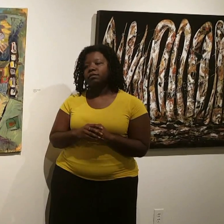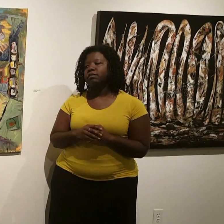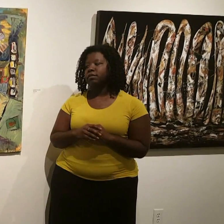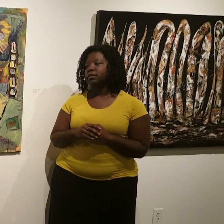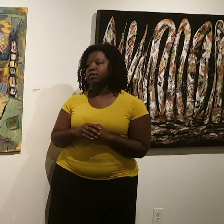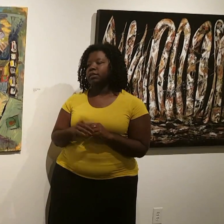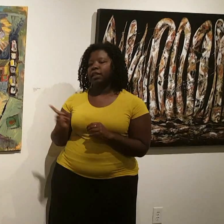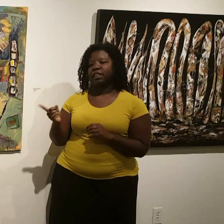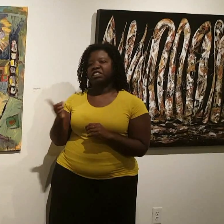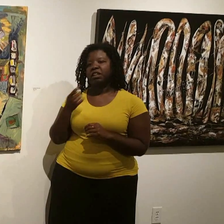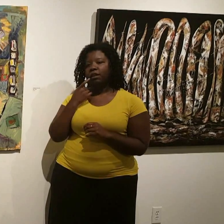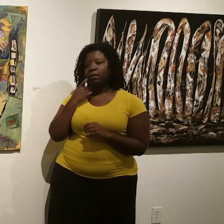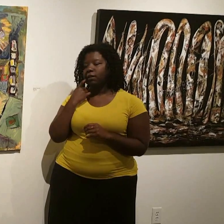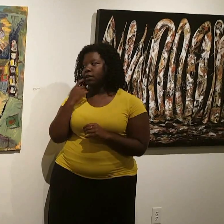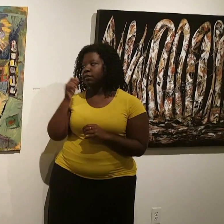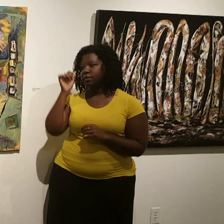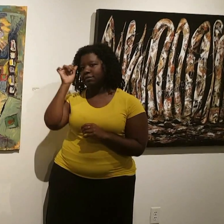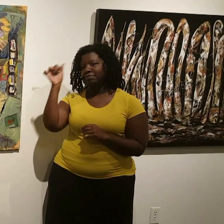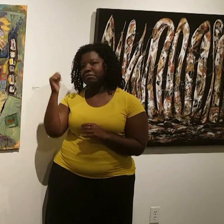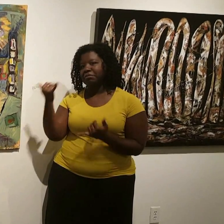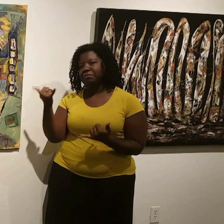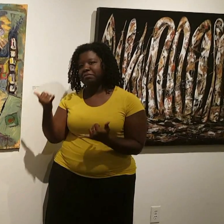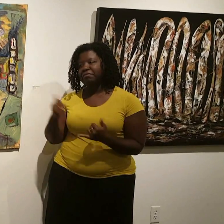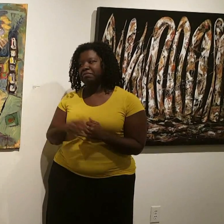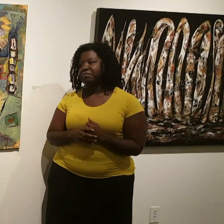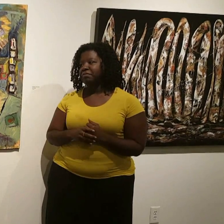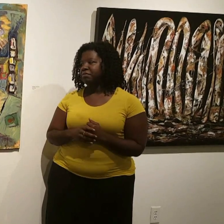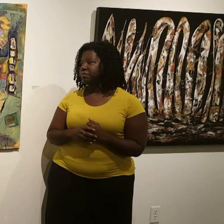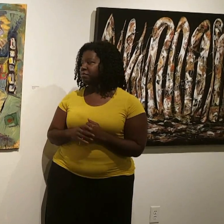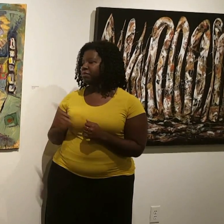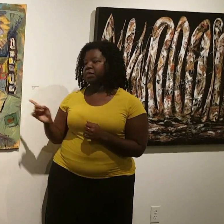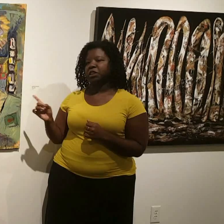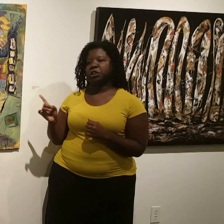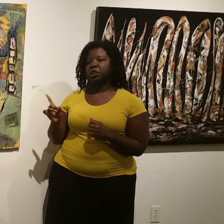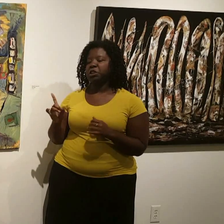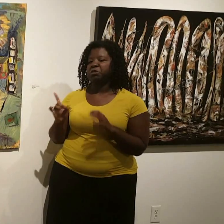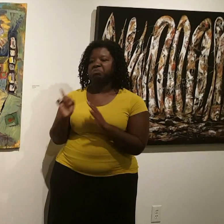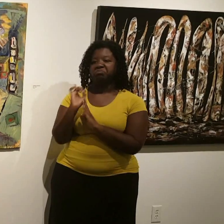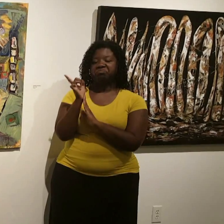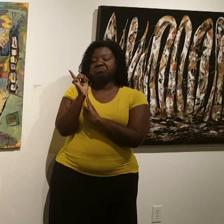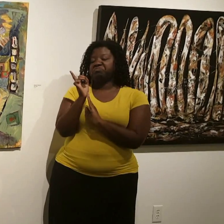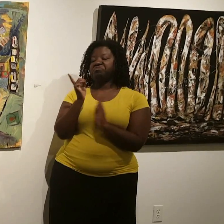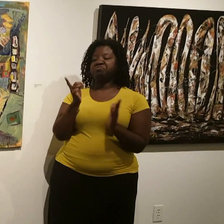the one I did very spontaneously.